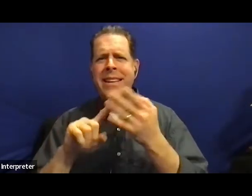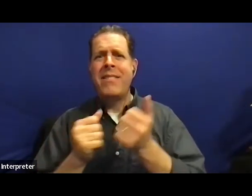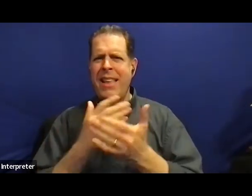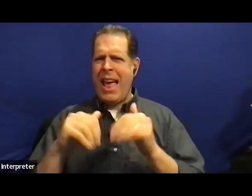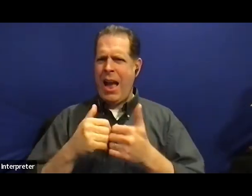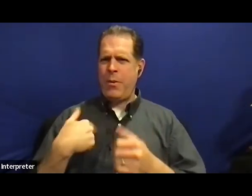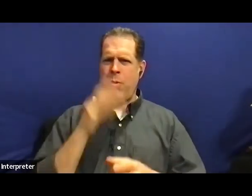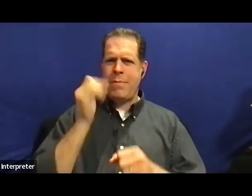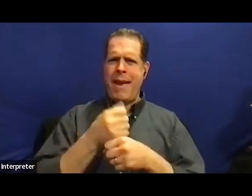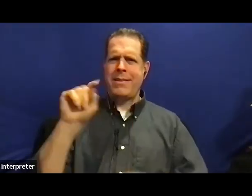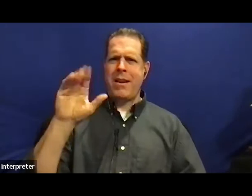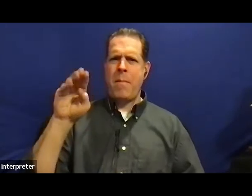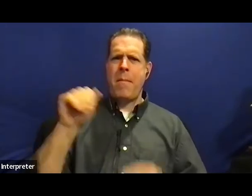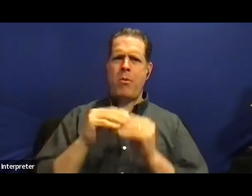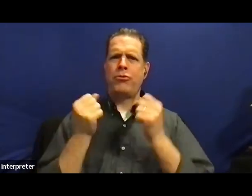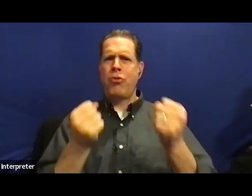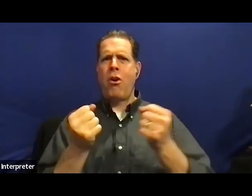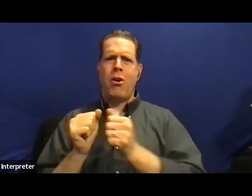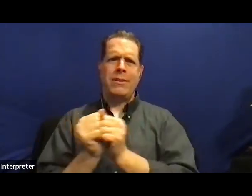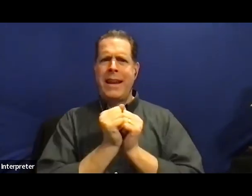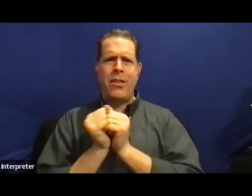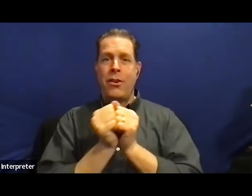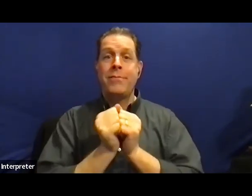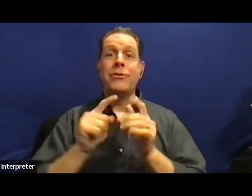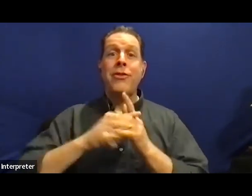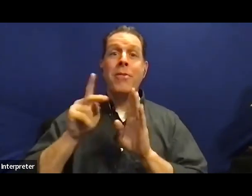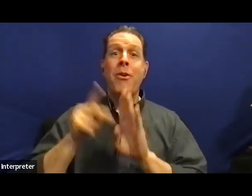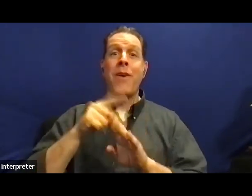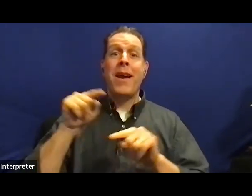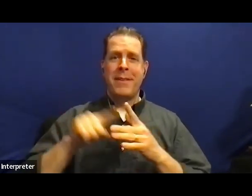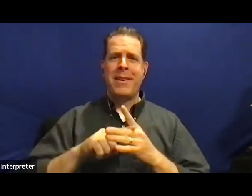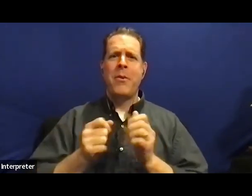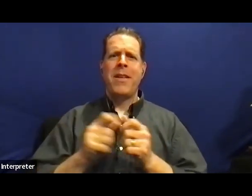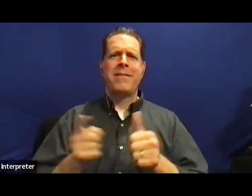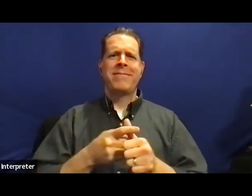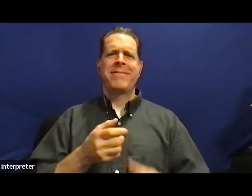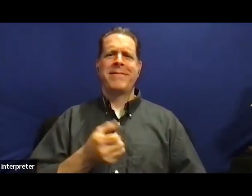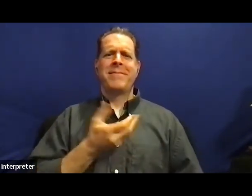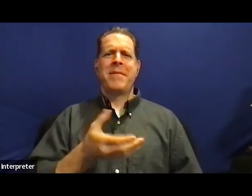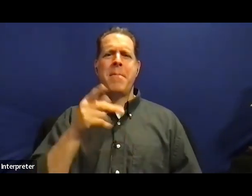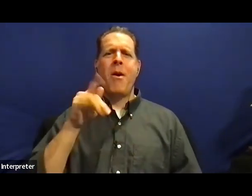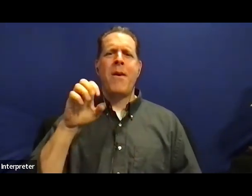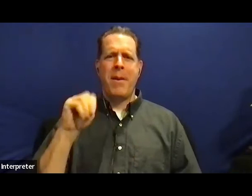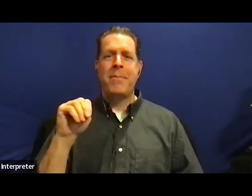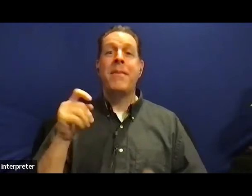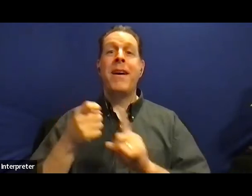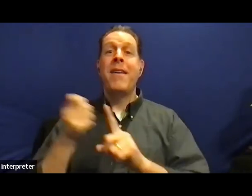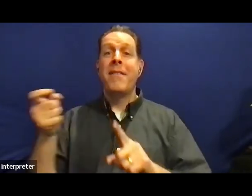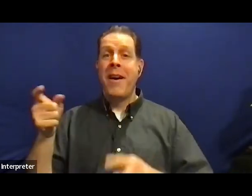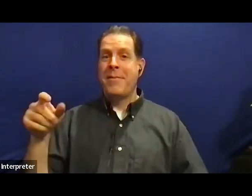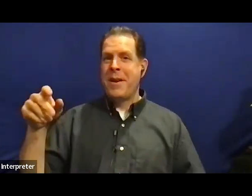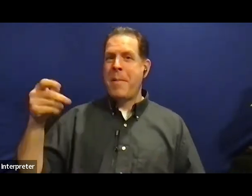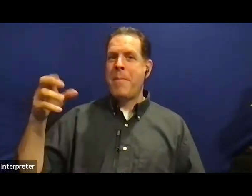make Tacoma stronger together. We will begin the program with an original poem, Can Be, Will Be, from Tacoma's own Poet